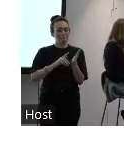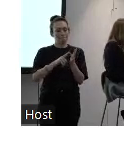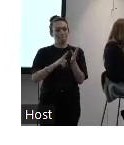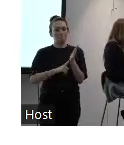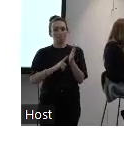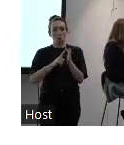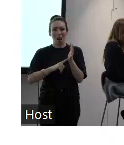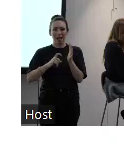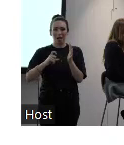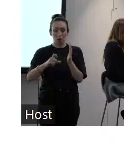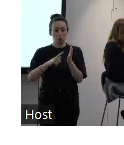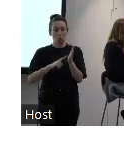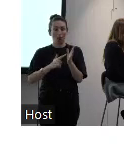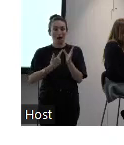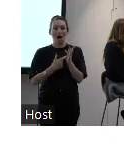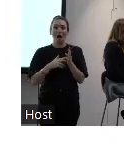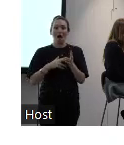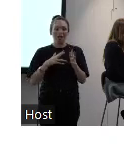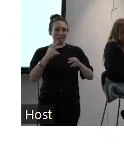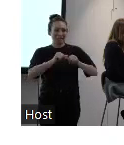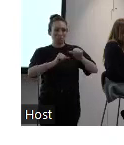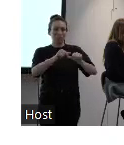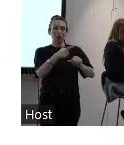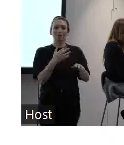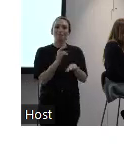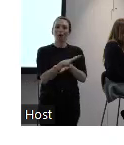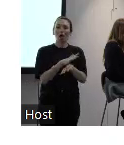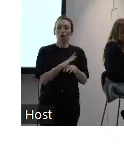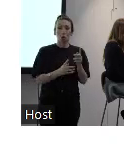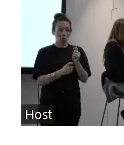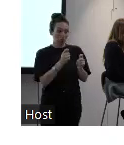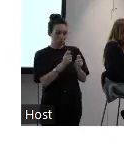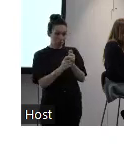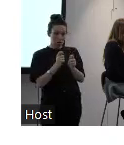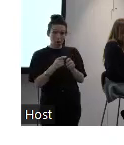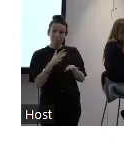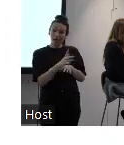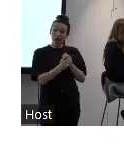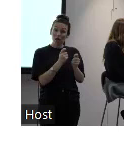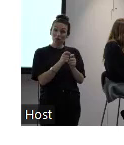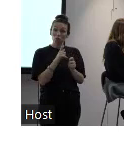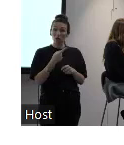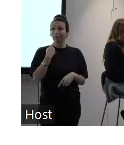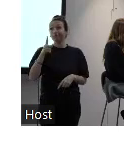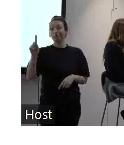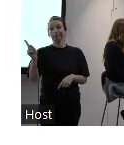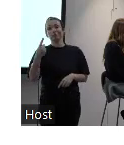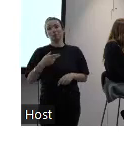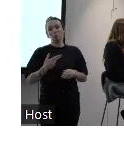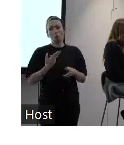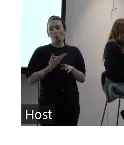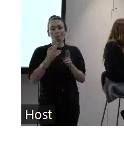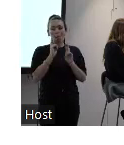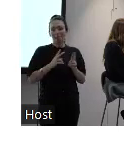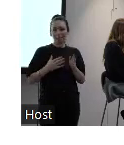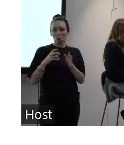using high throughput sequencing technologies that go beyond the routine blood tests that you might order at pathology. So they're sent